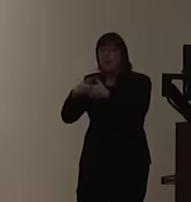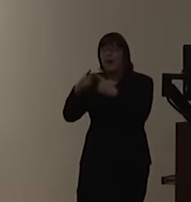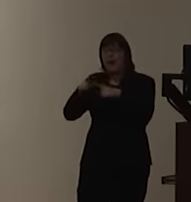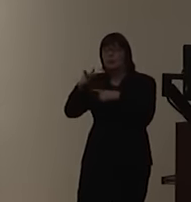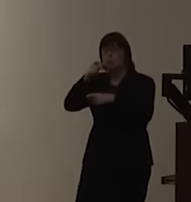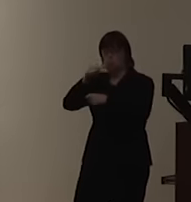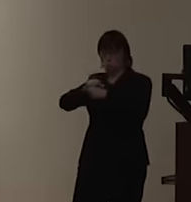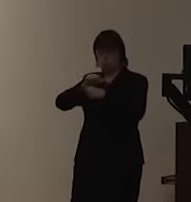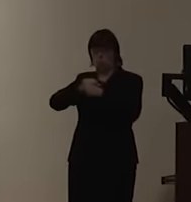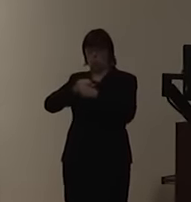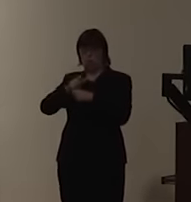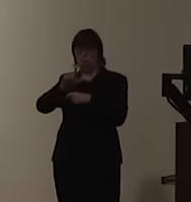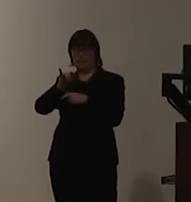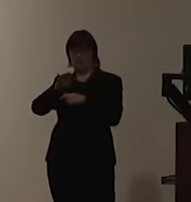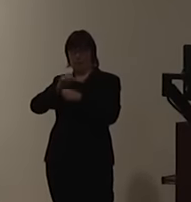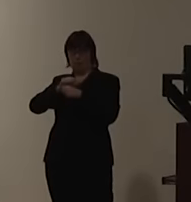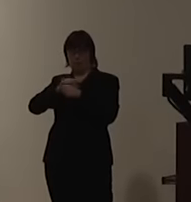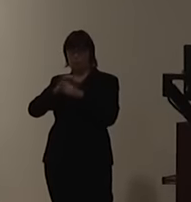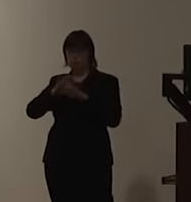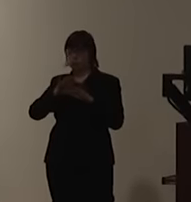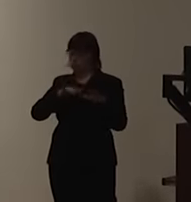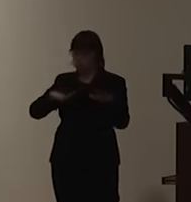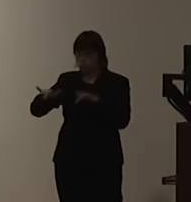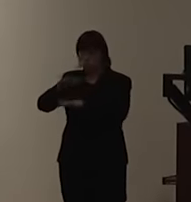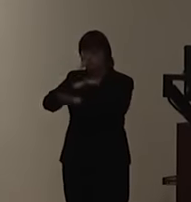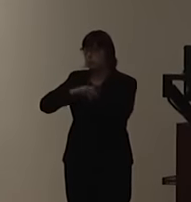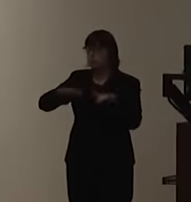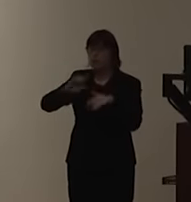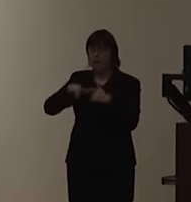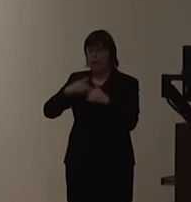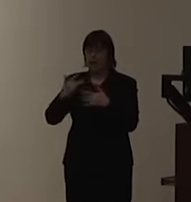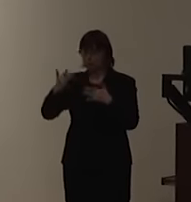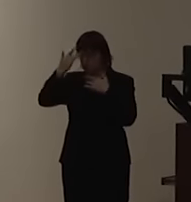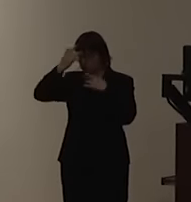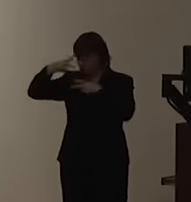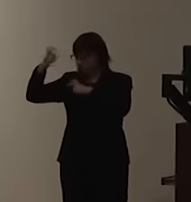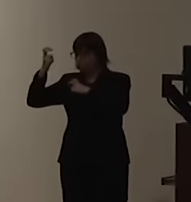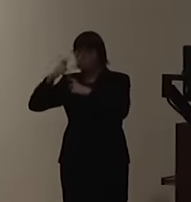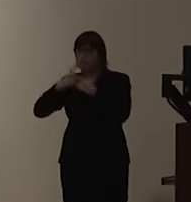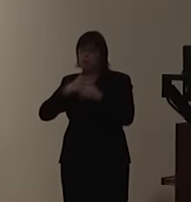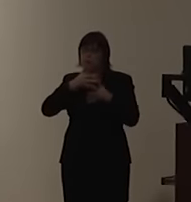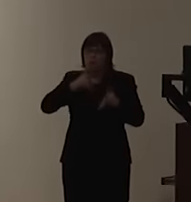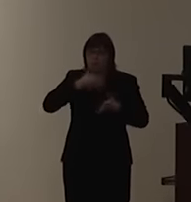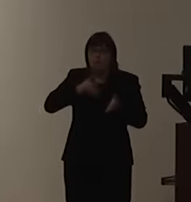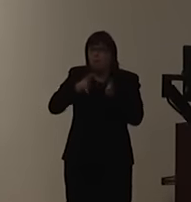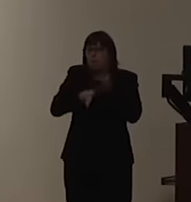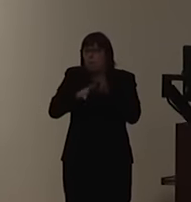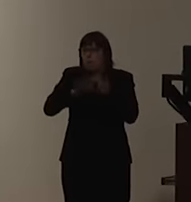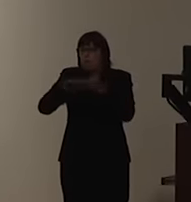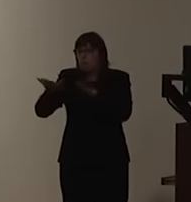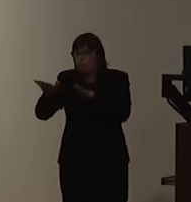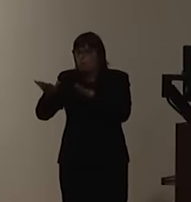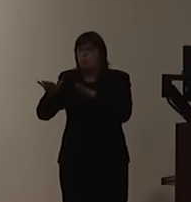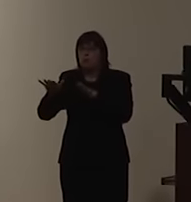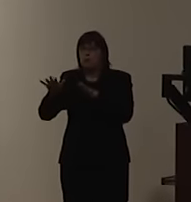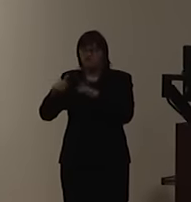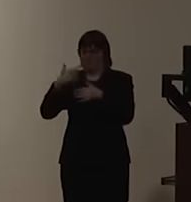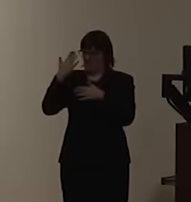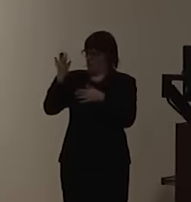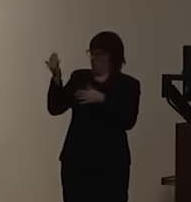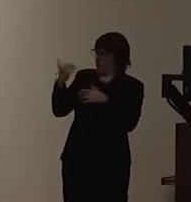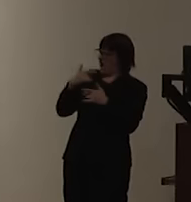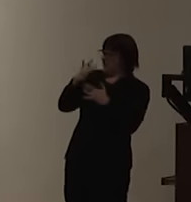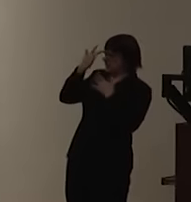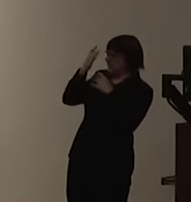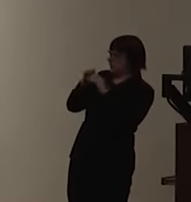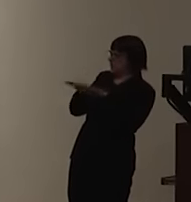devastating disease characterized by, guess what, vomiting, diarrhea. They didn't know what it was, but the electron microscope had come along and people were discovering